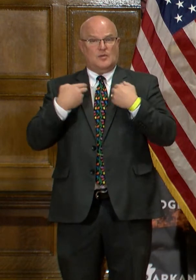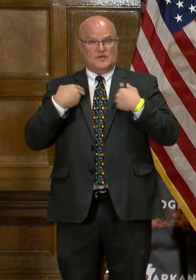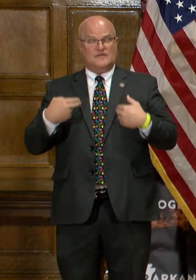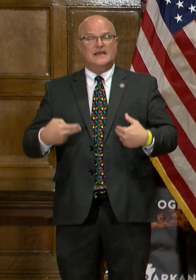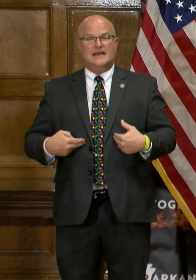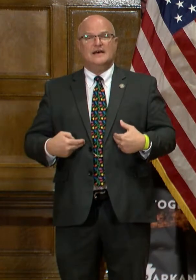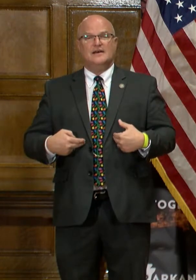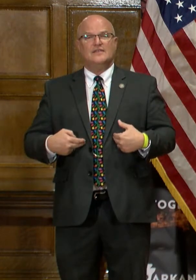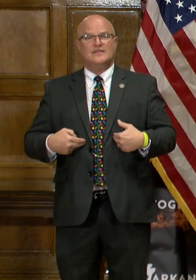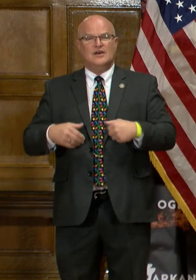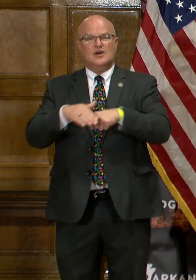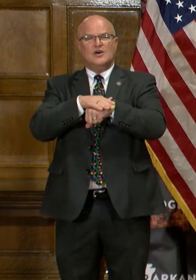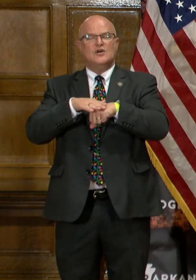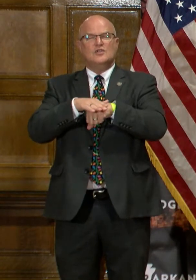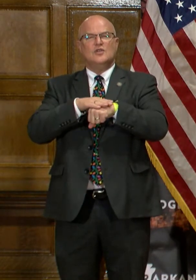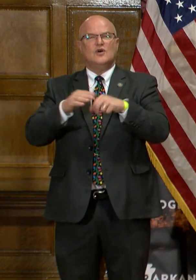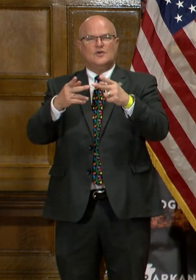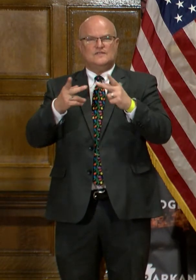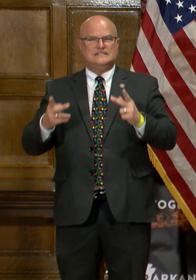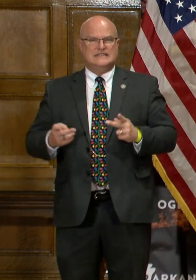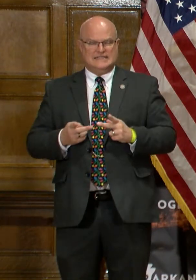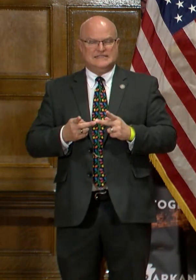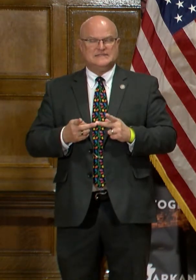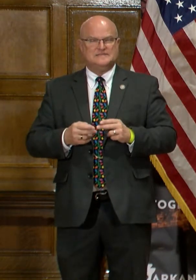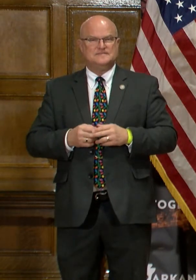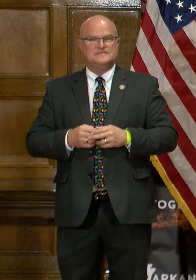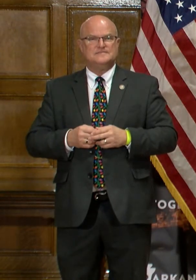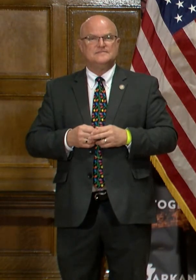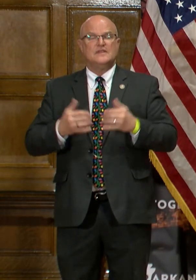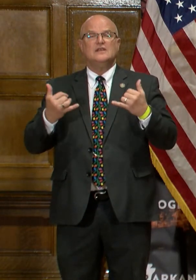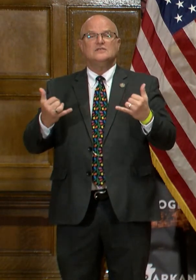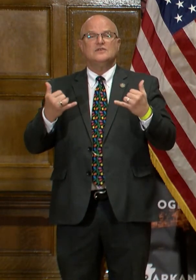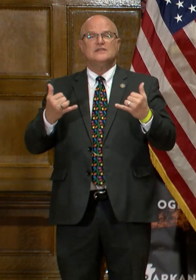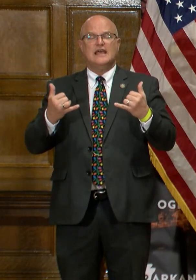Health local facilities.